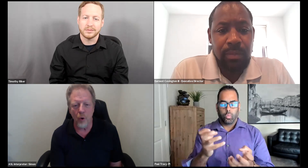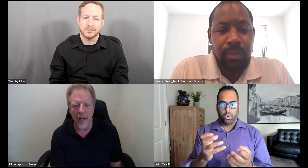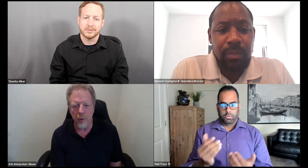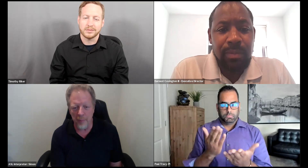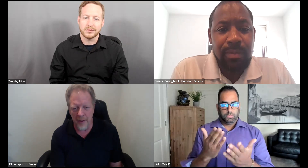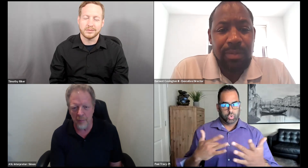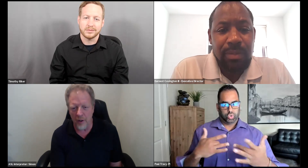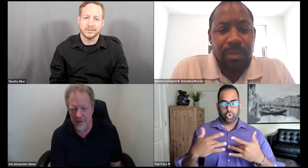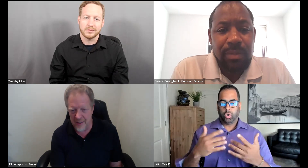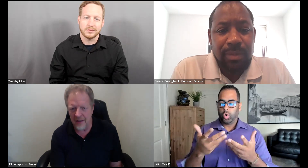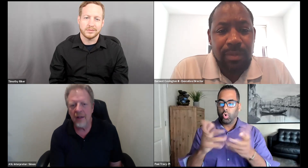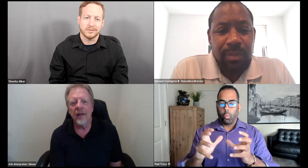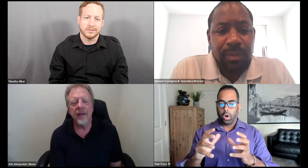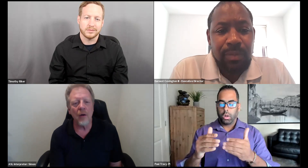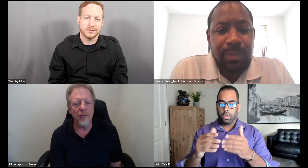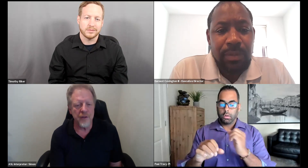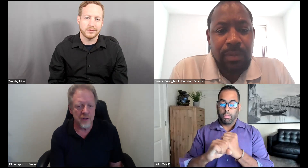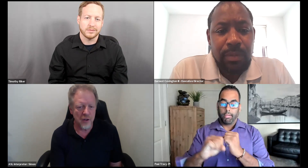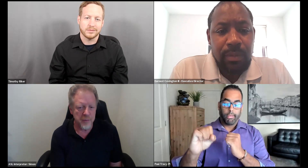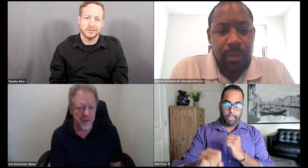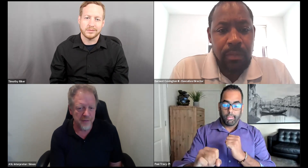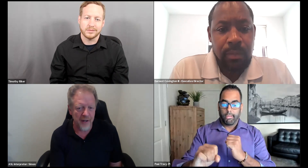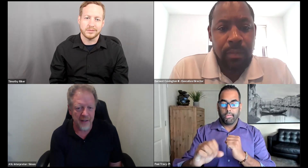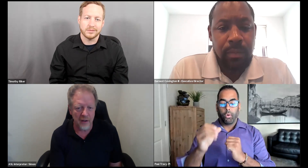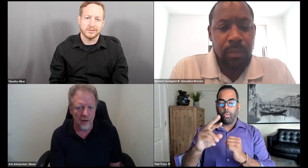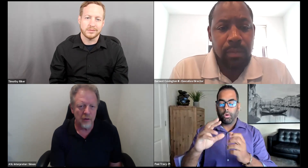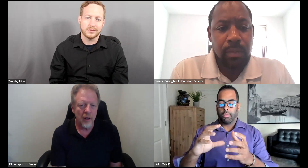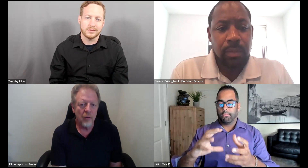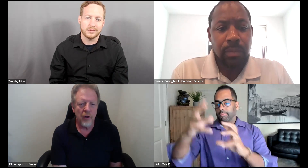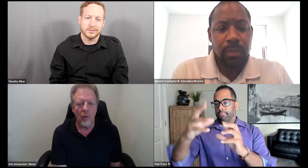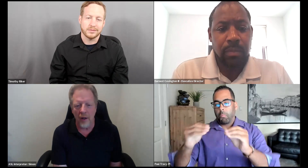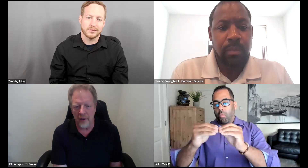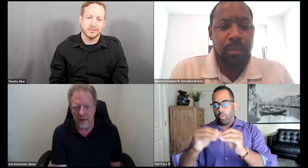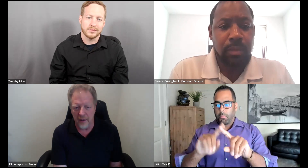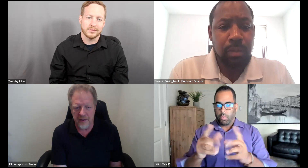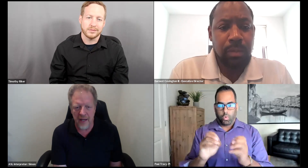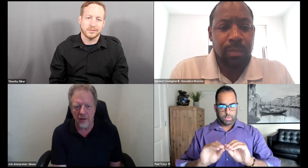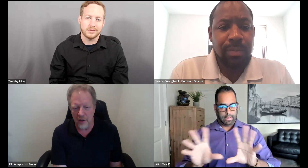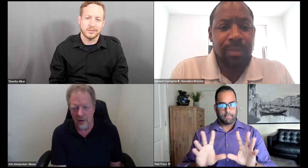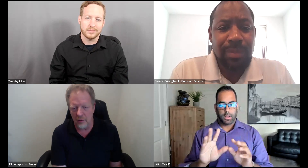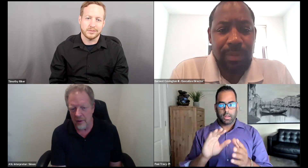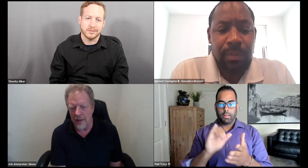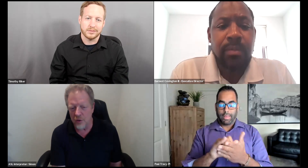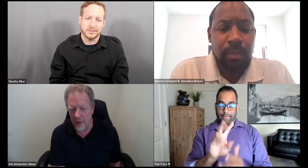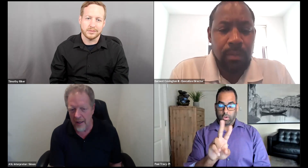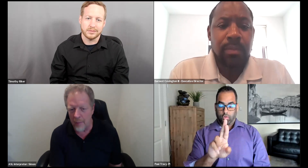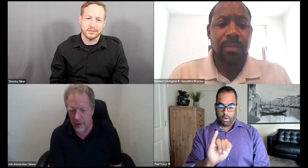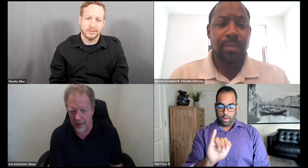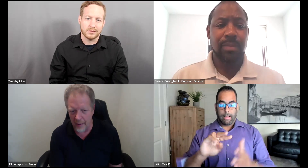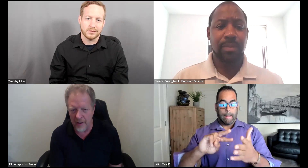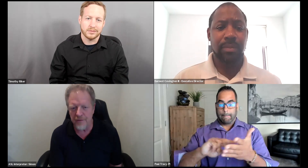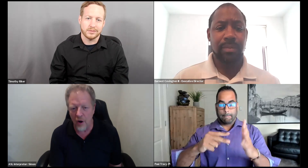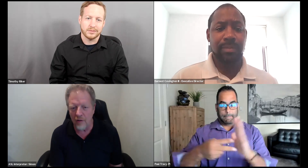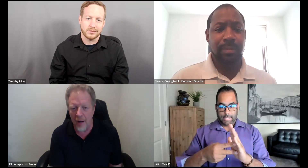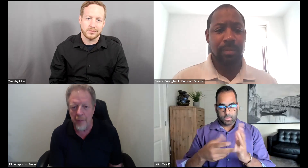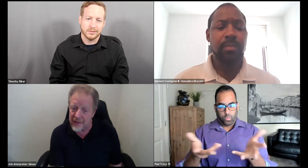from point A, point B, and point C, that offers concerns because of the fact that, we don't want to extend or, I just want to elaborate on